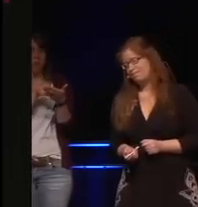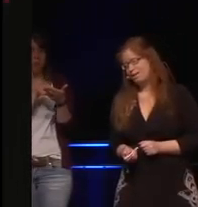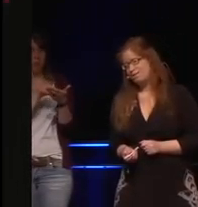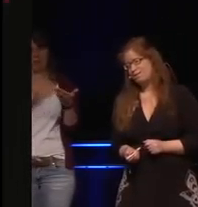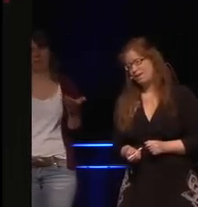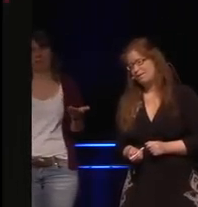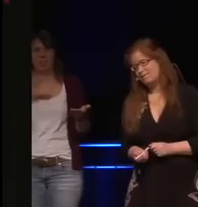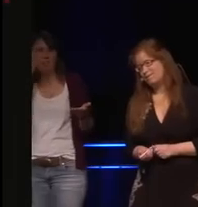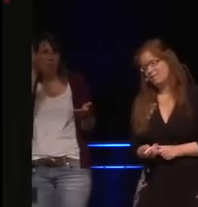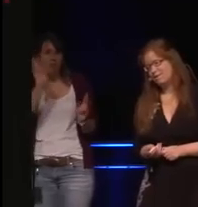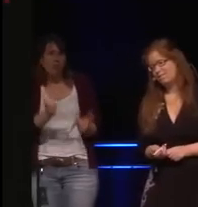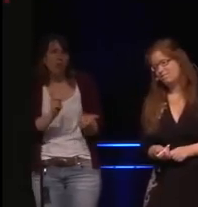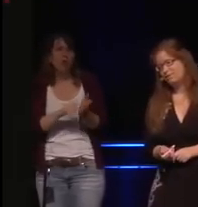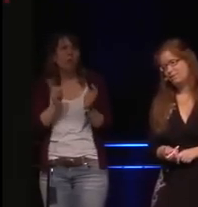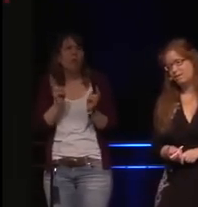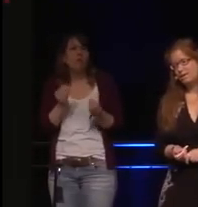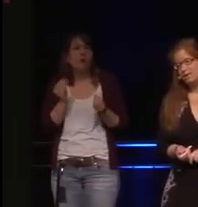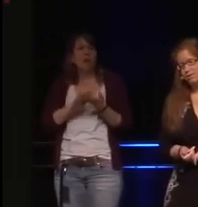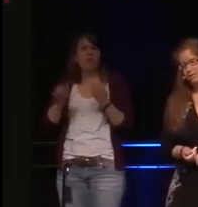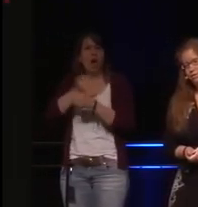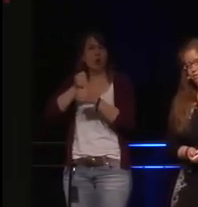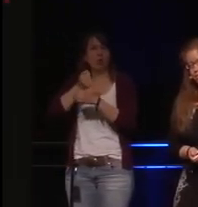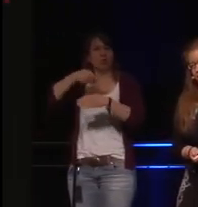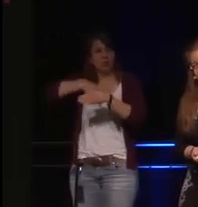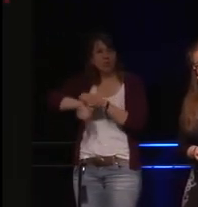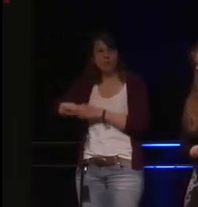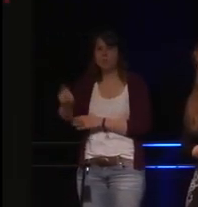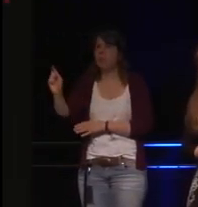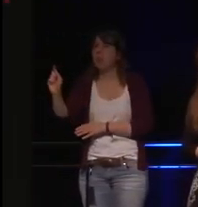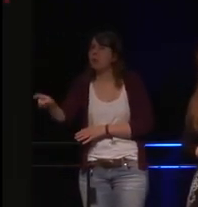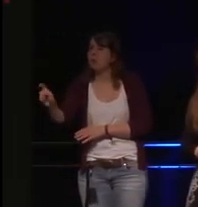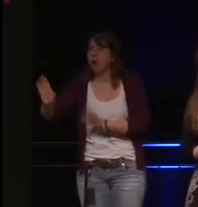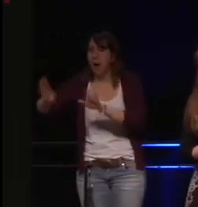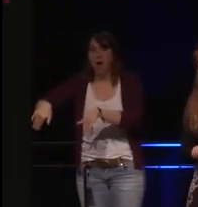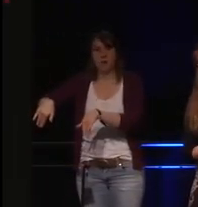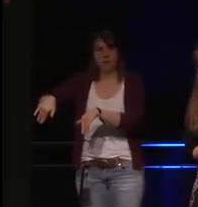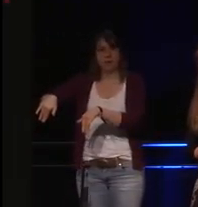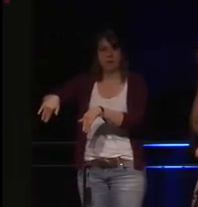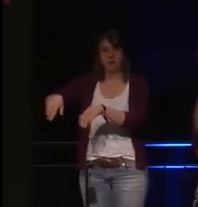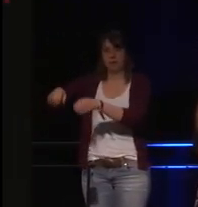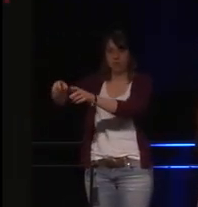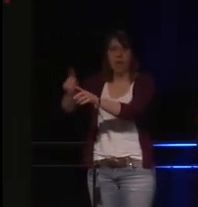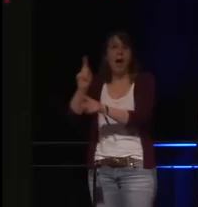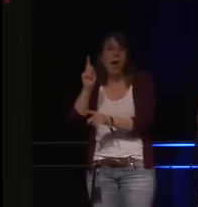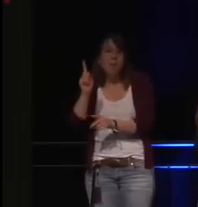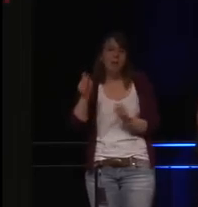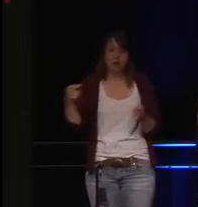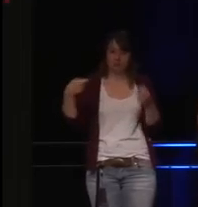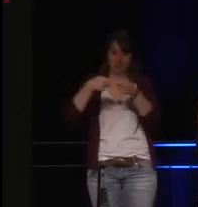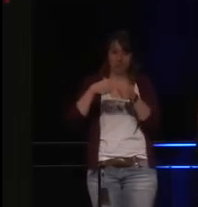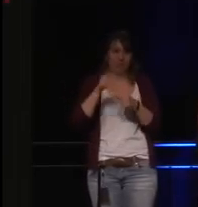when you connect your coffee machine with fitness and sleeping trackers.